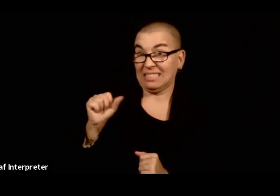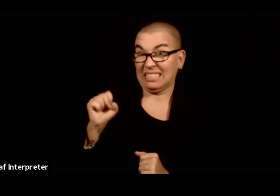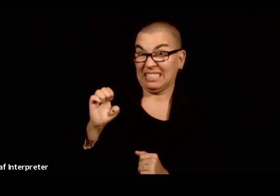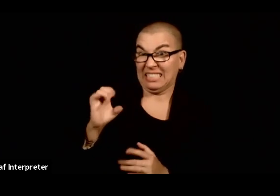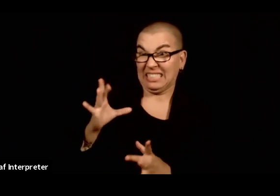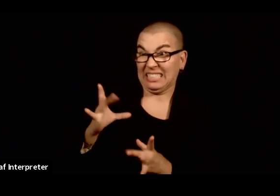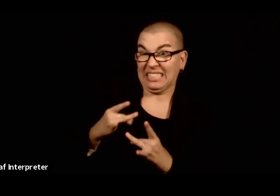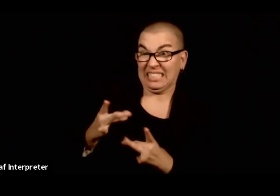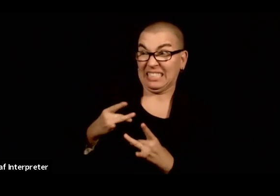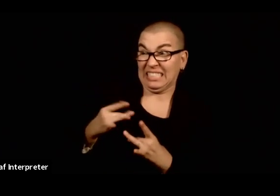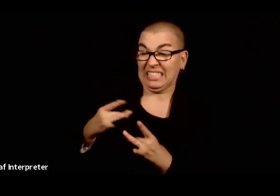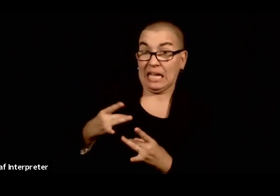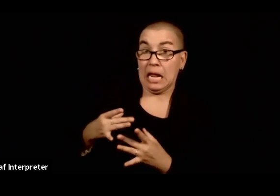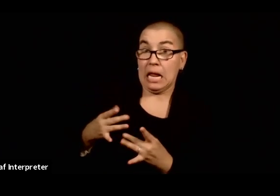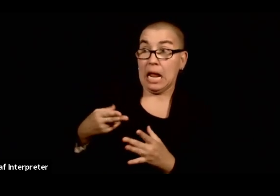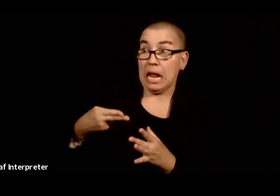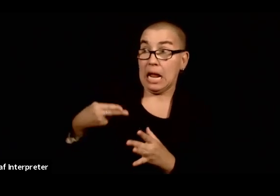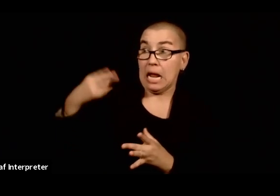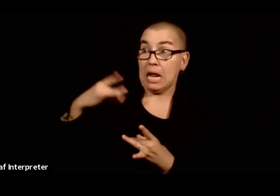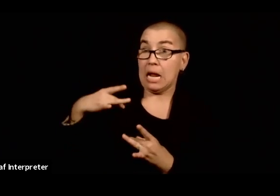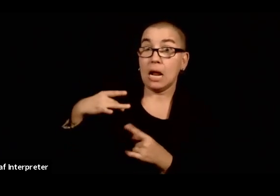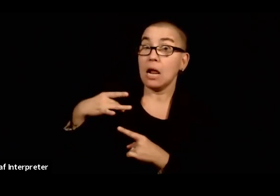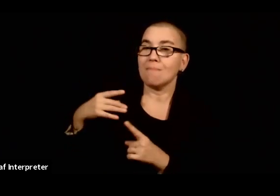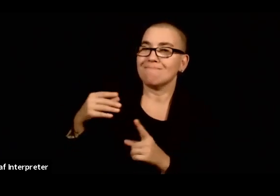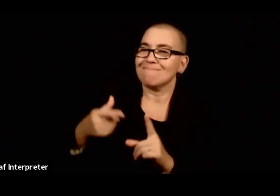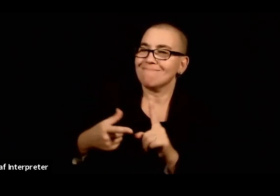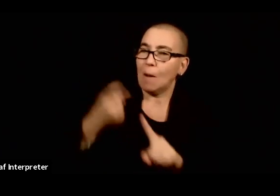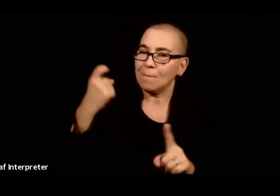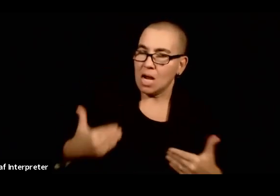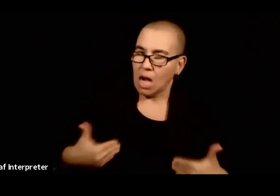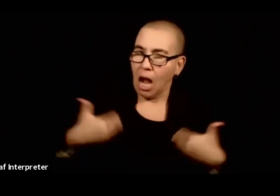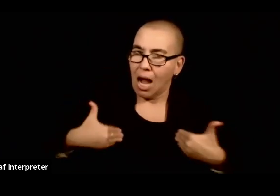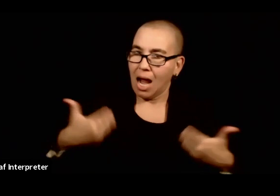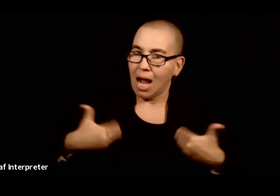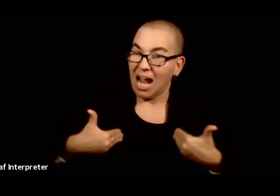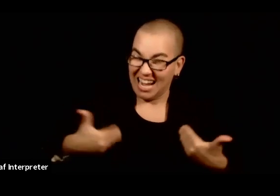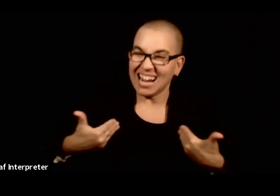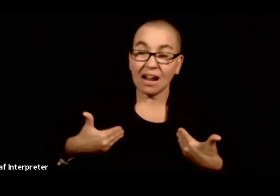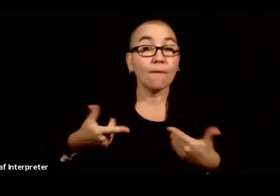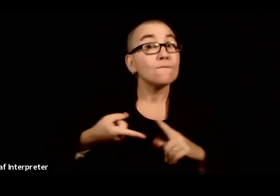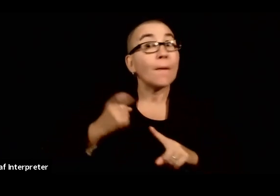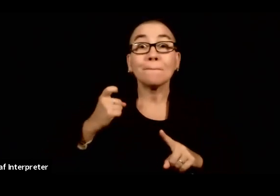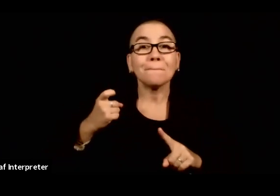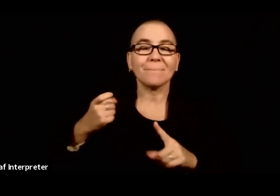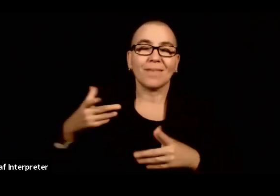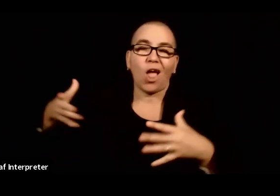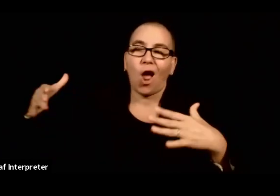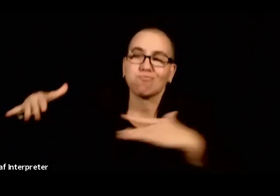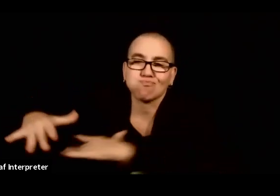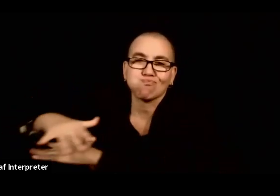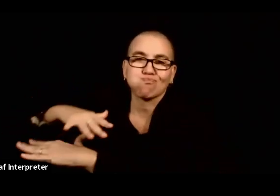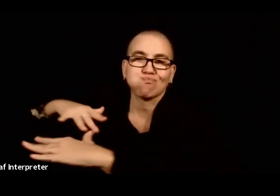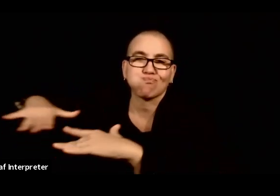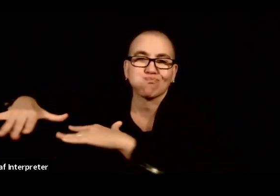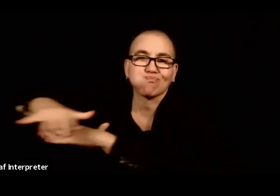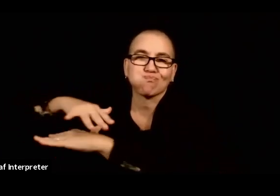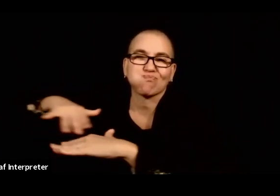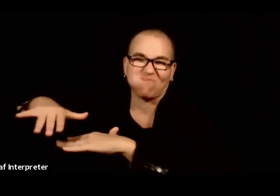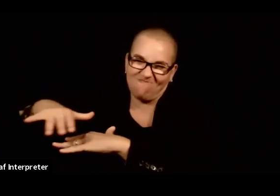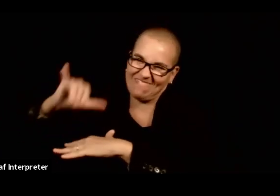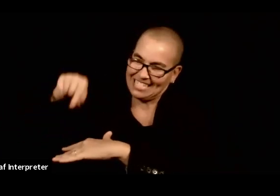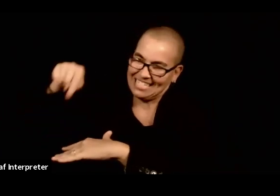coming from exposures in social gatherings, and just the age demographics would tend to predict maybe